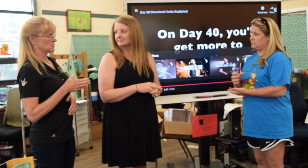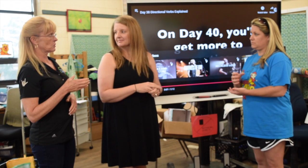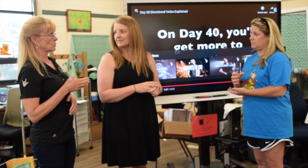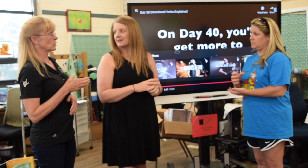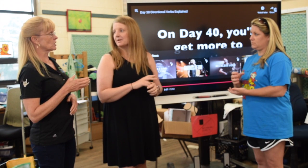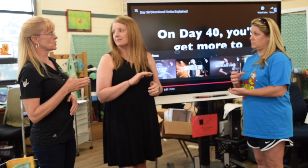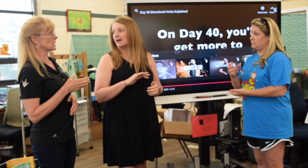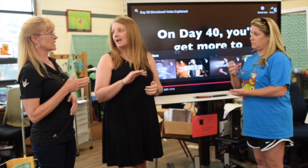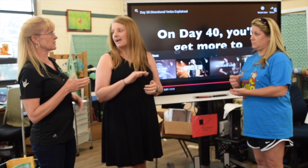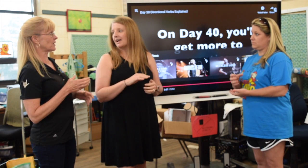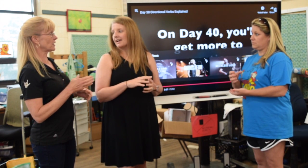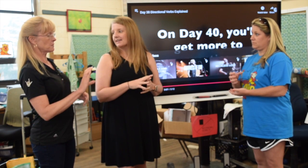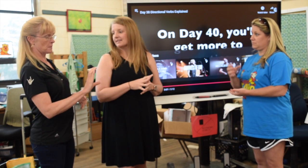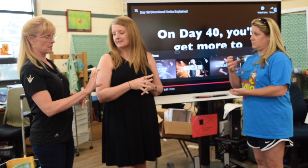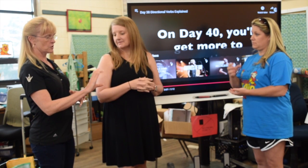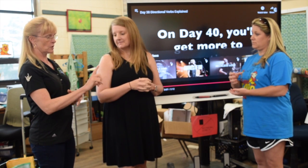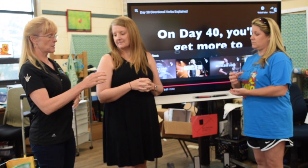You lost your classifier, so keep your